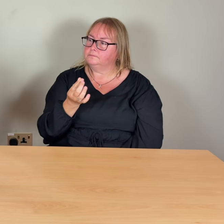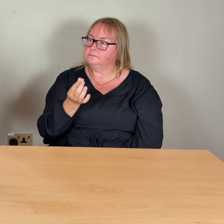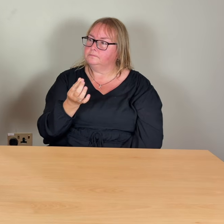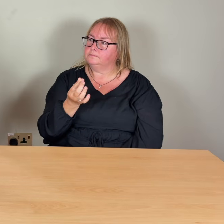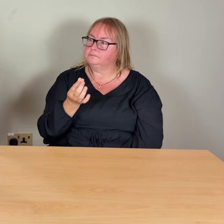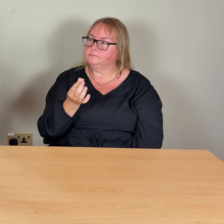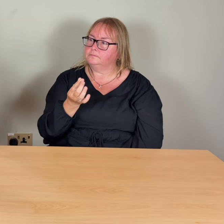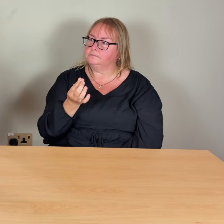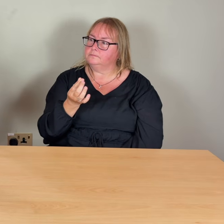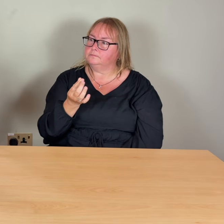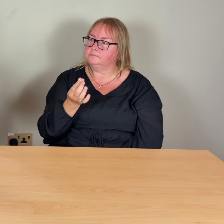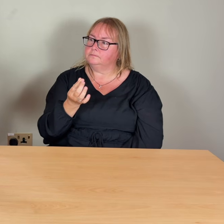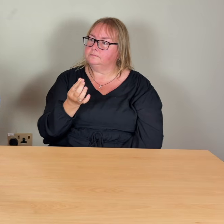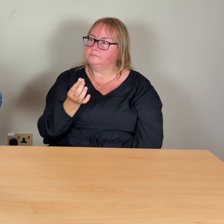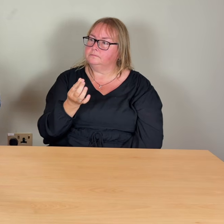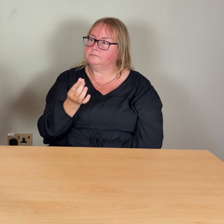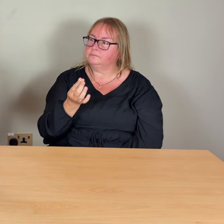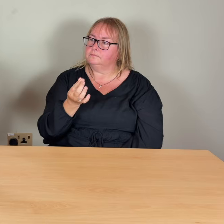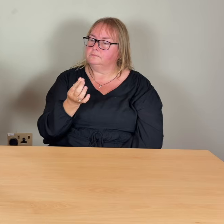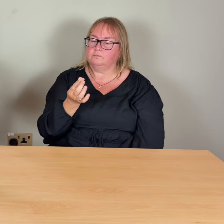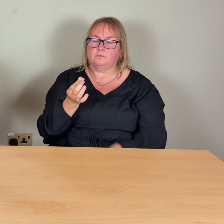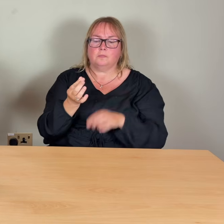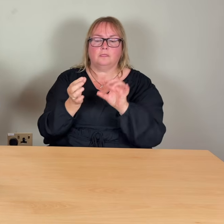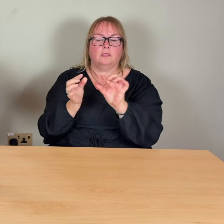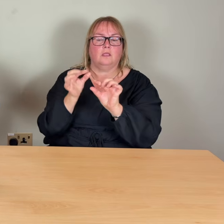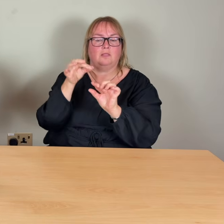Then on either end, I'm just going to bend it up.